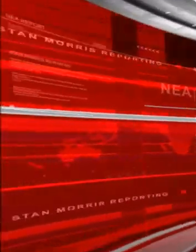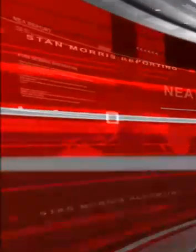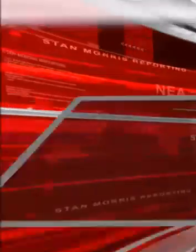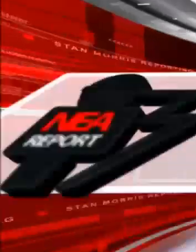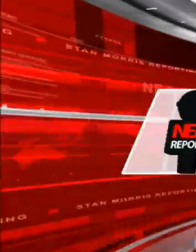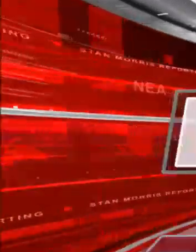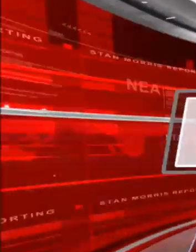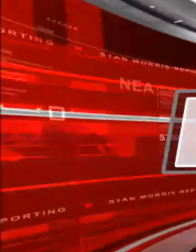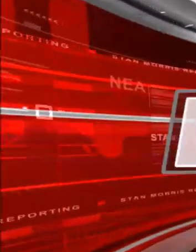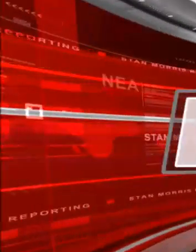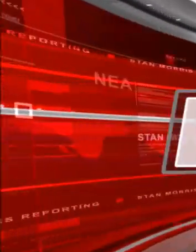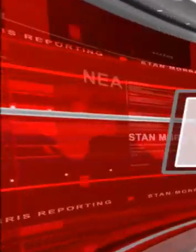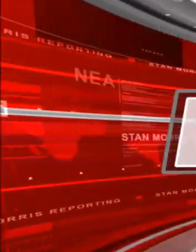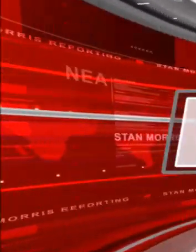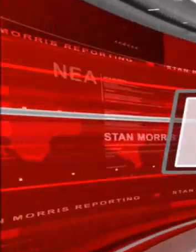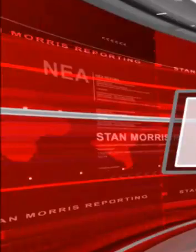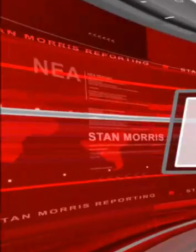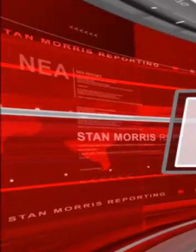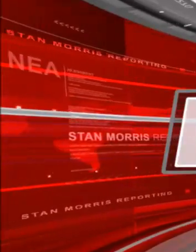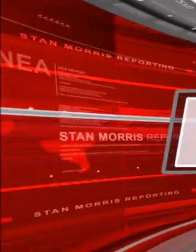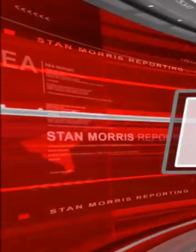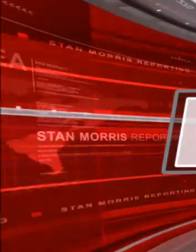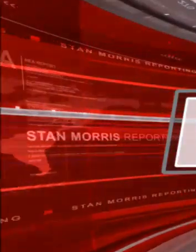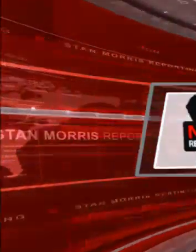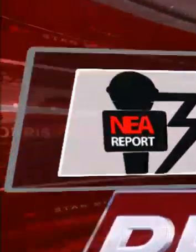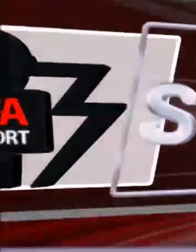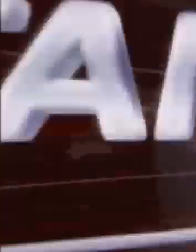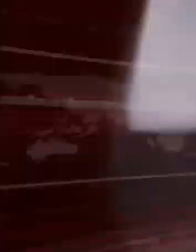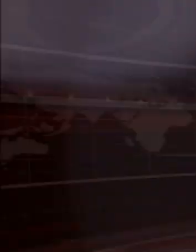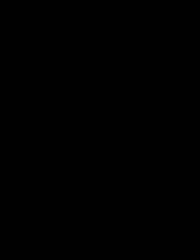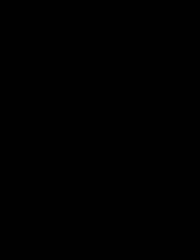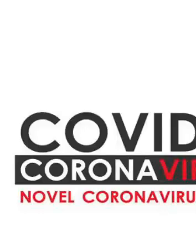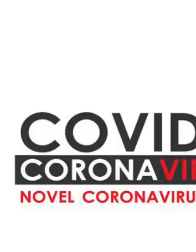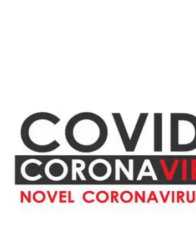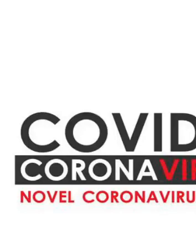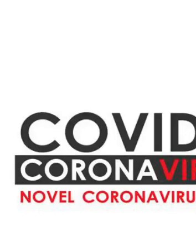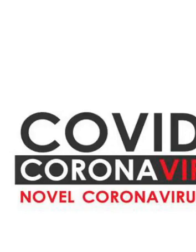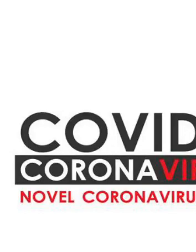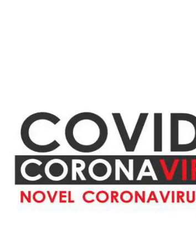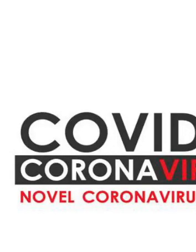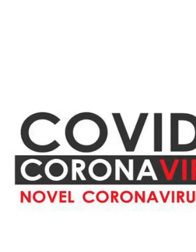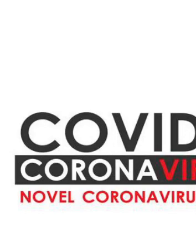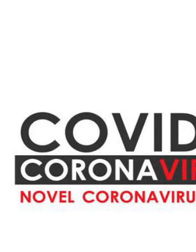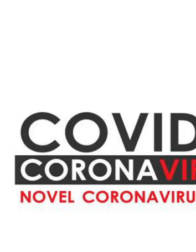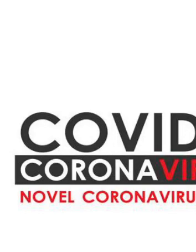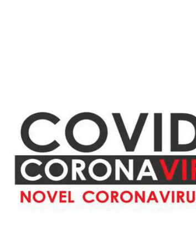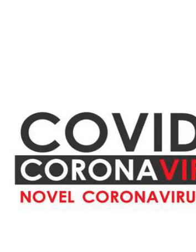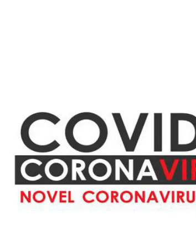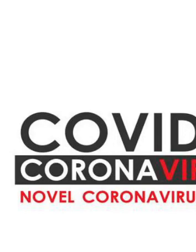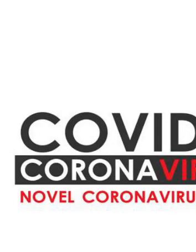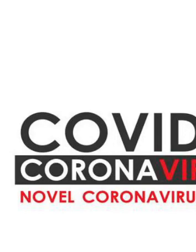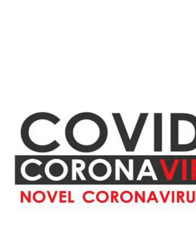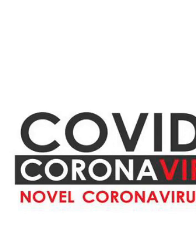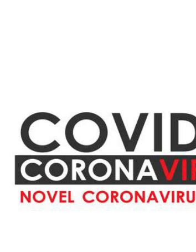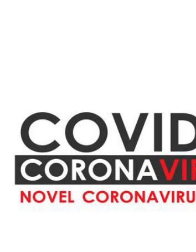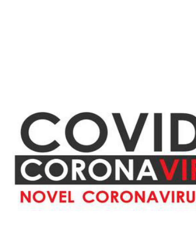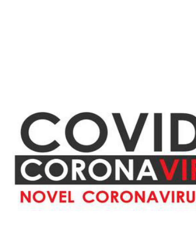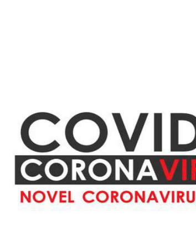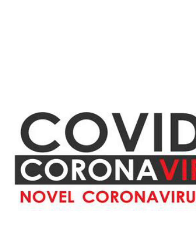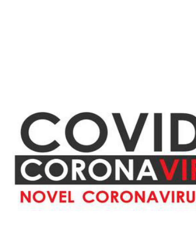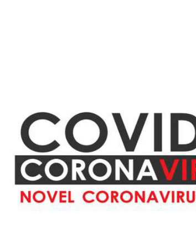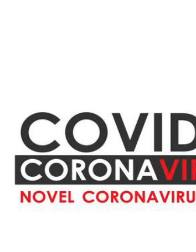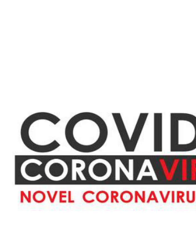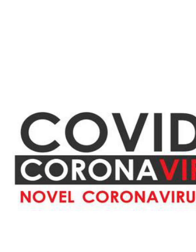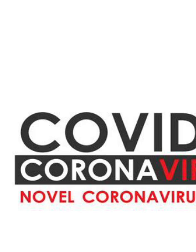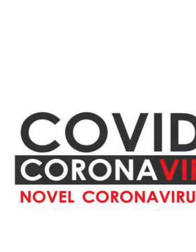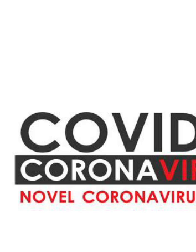Now, Stan Morris reporting. Hope it's a great day for all of you across Northeast Arkansas. Stan Morris in with you, and it's just about 1